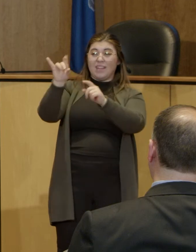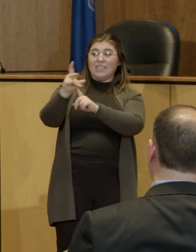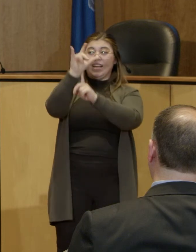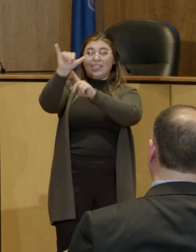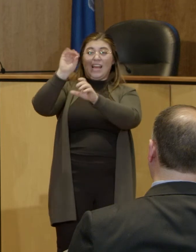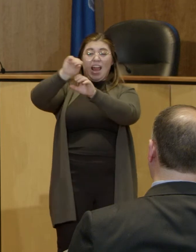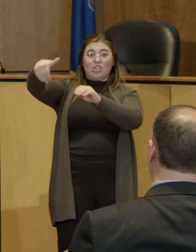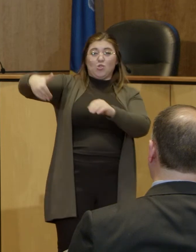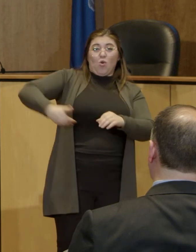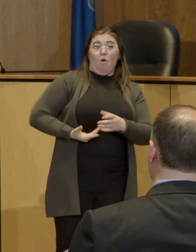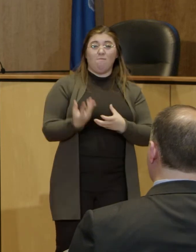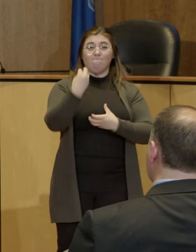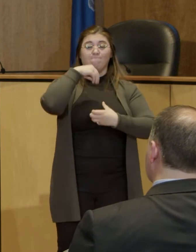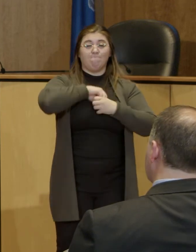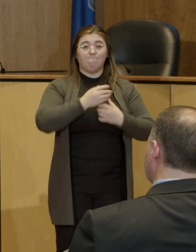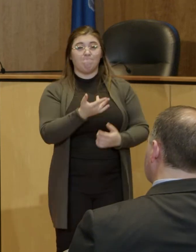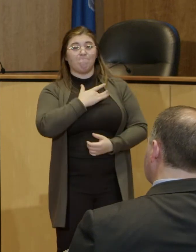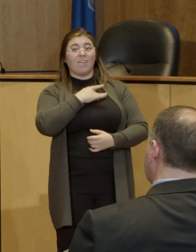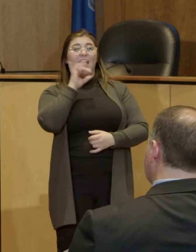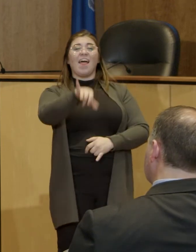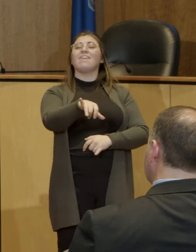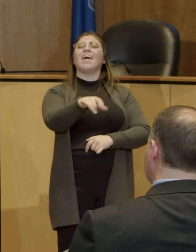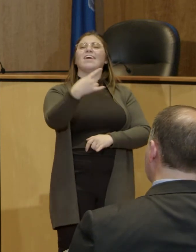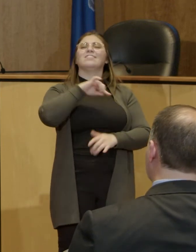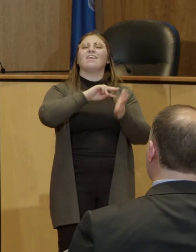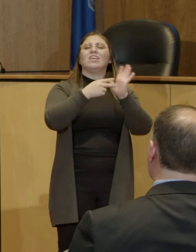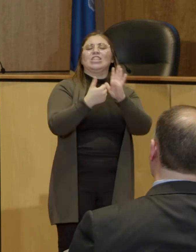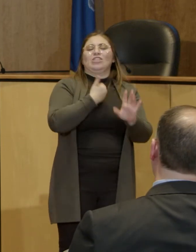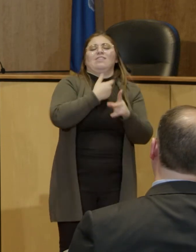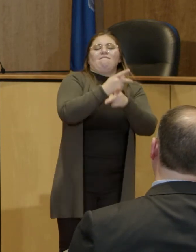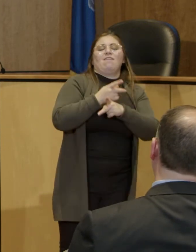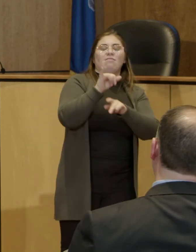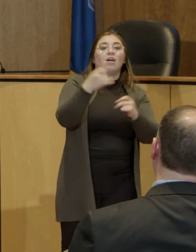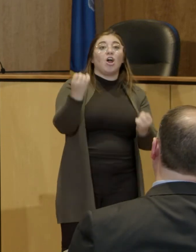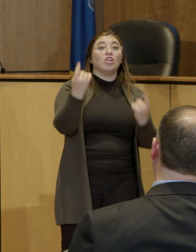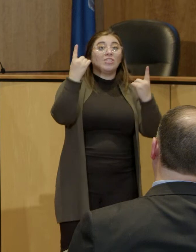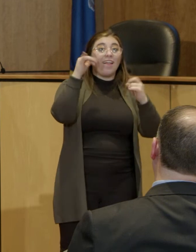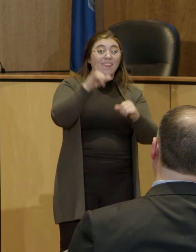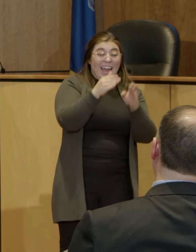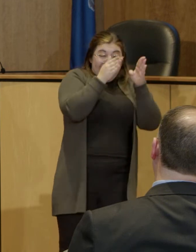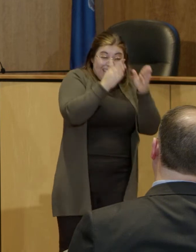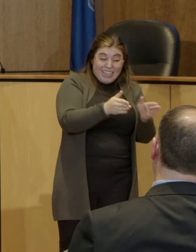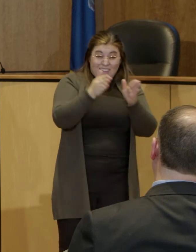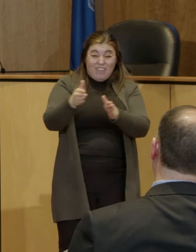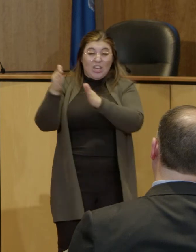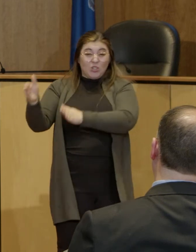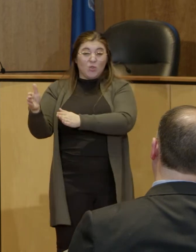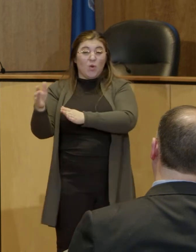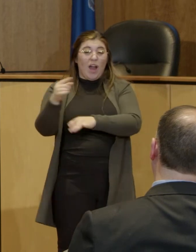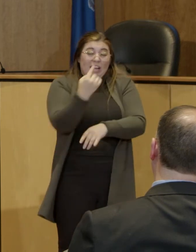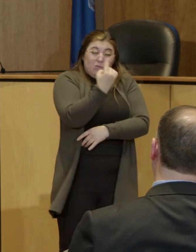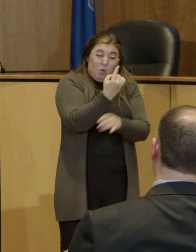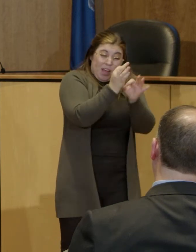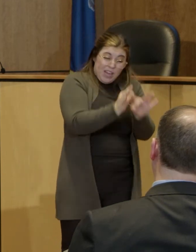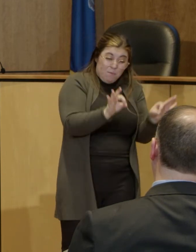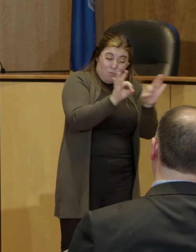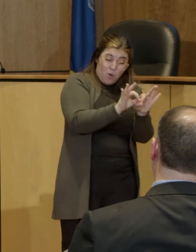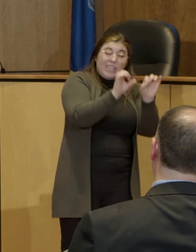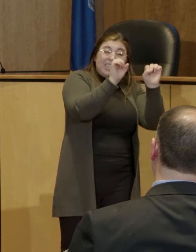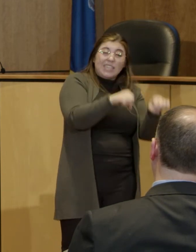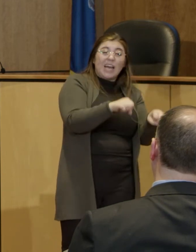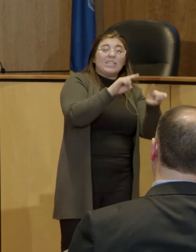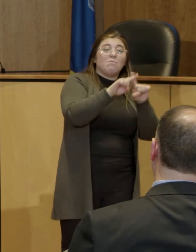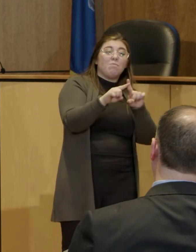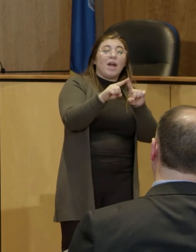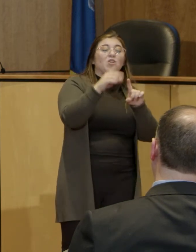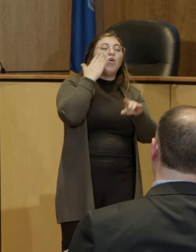its core endorses a definition of self-care that understands the individual as one important but